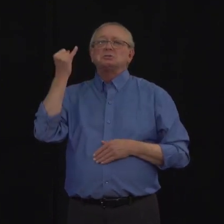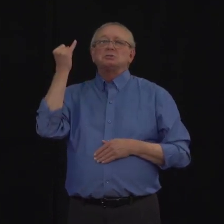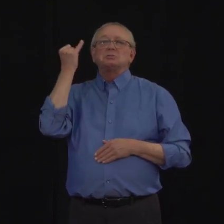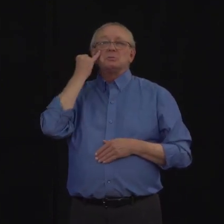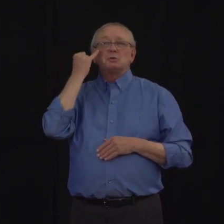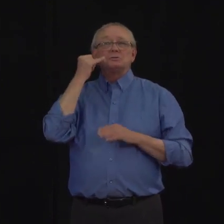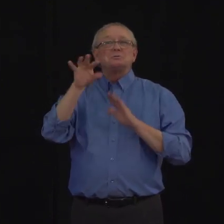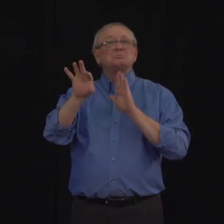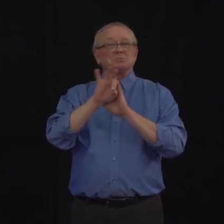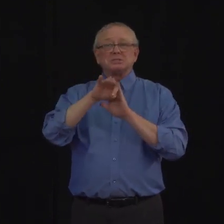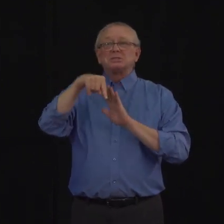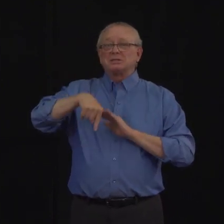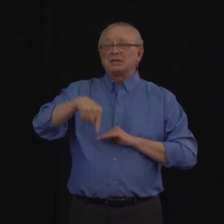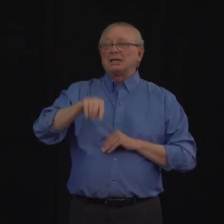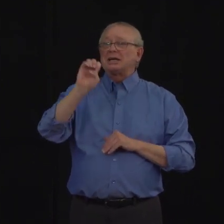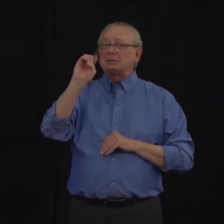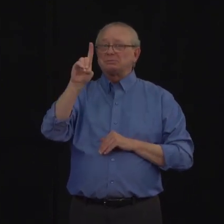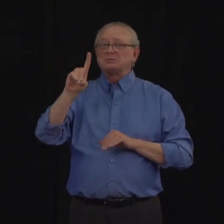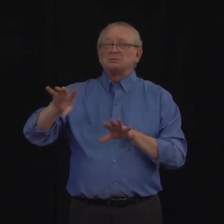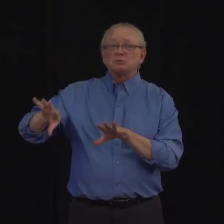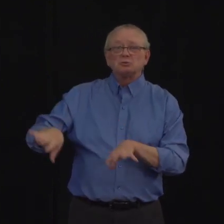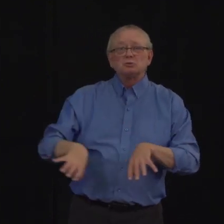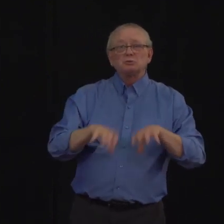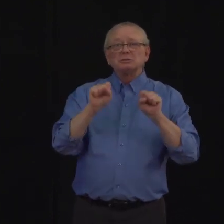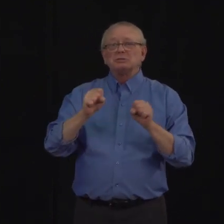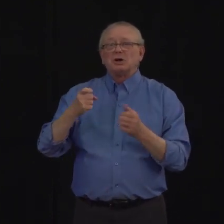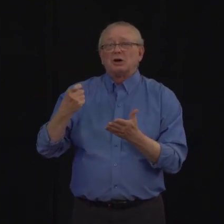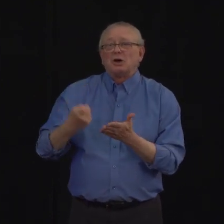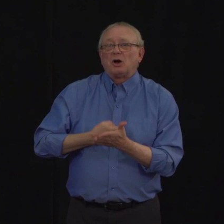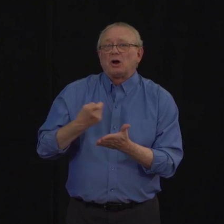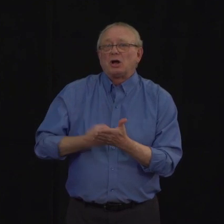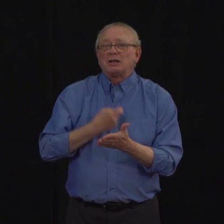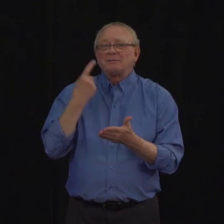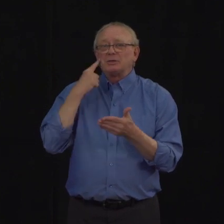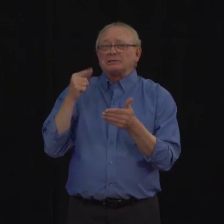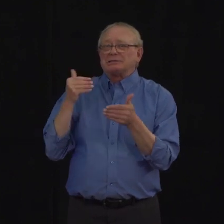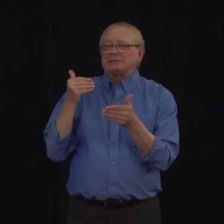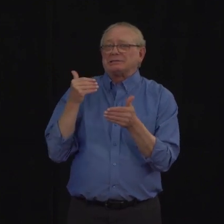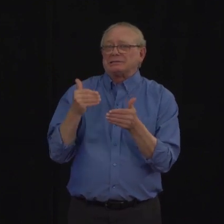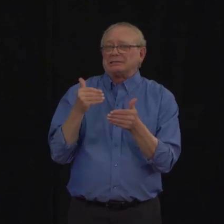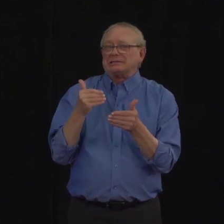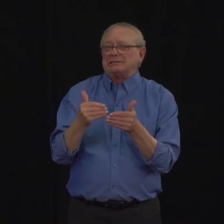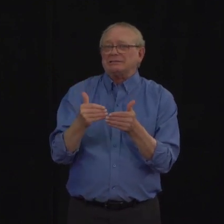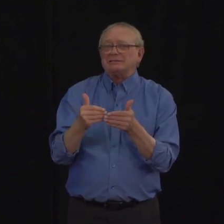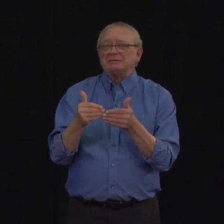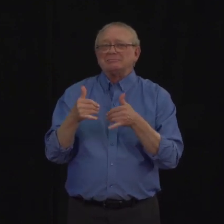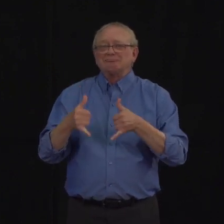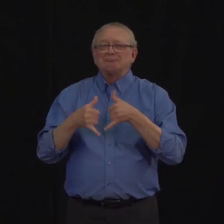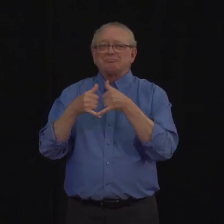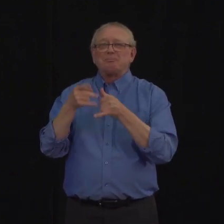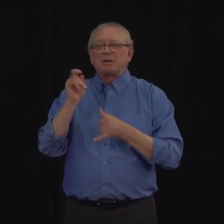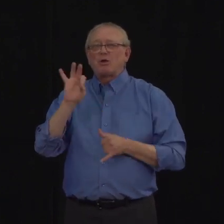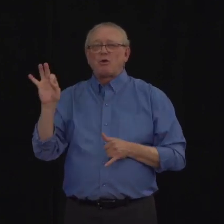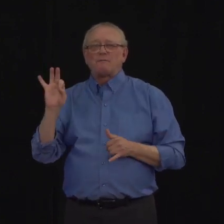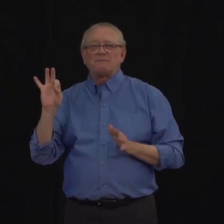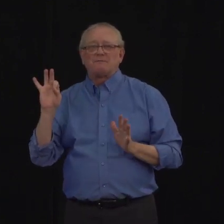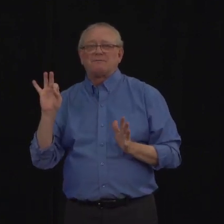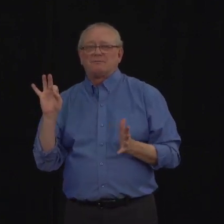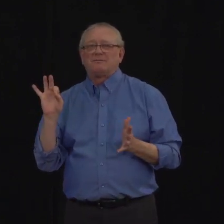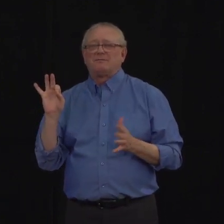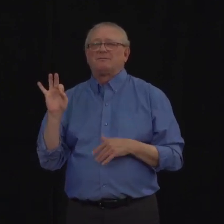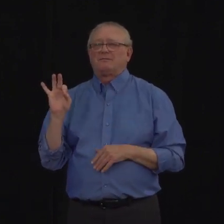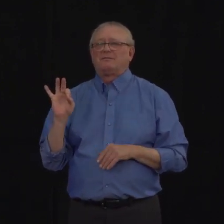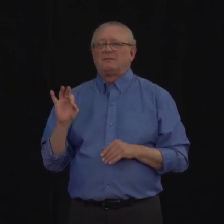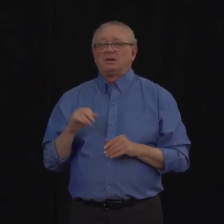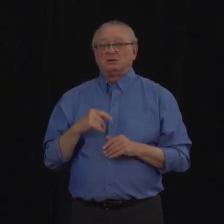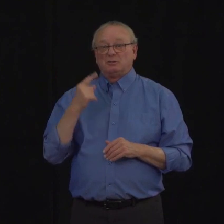and award the Stanley Cup, would the province be open to easing restrictions for those players participating so that they can get on the